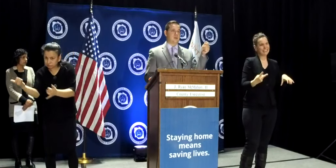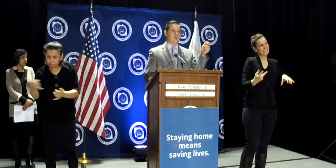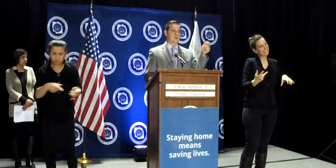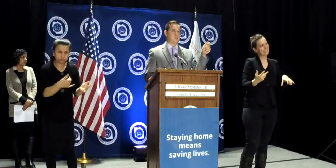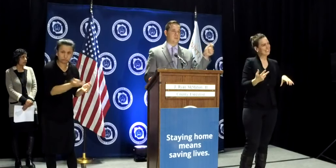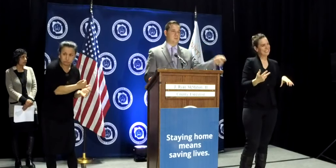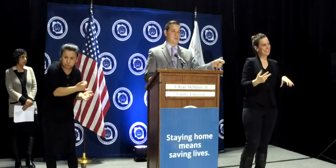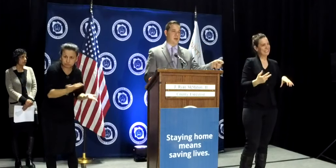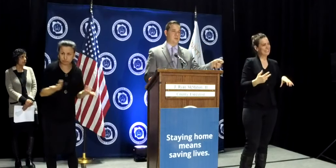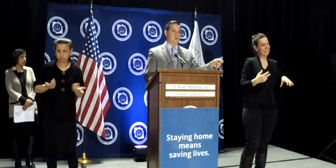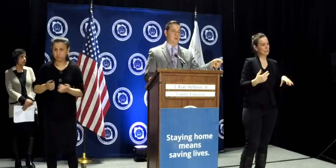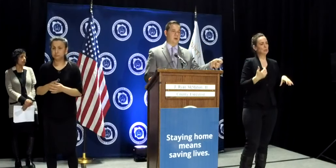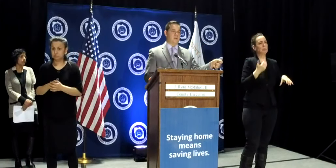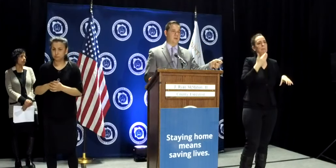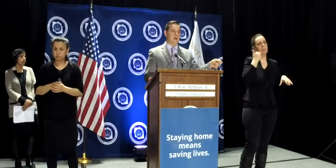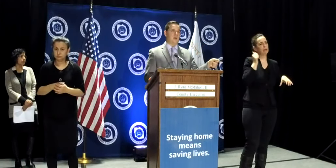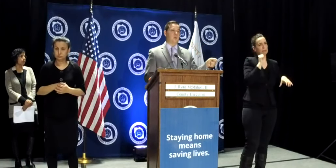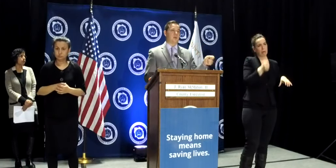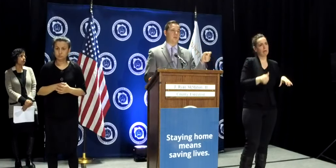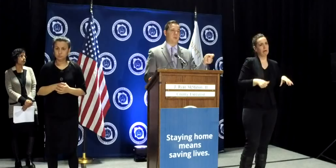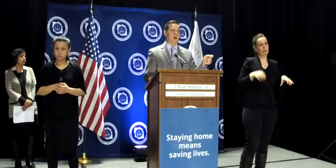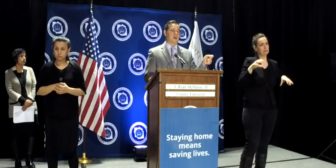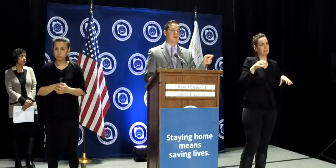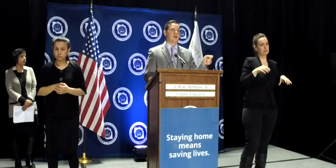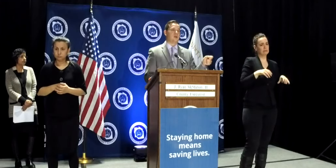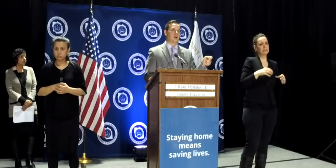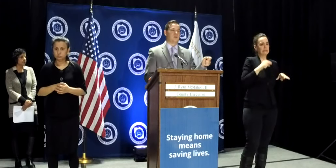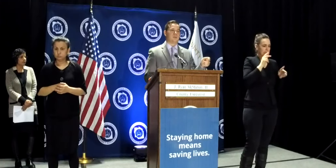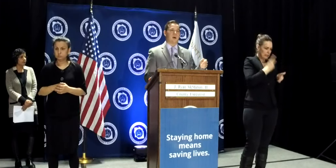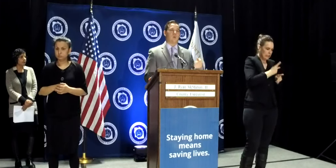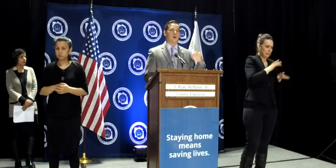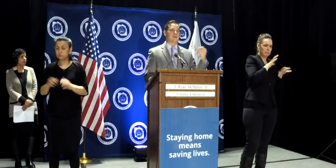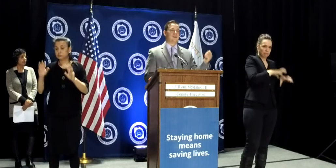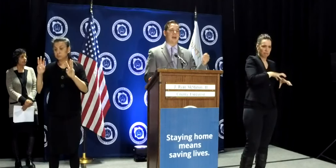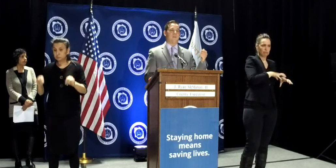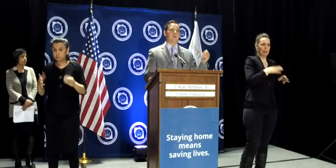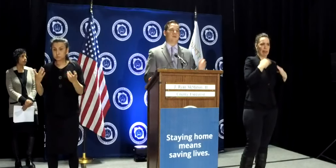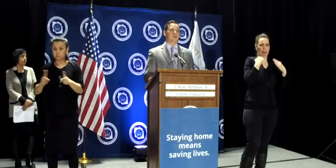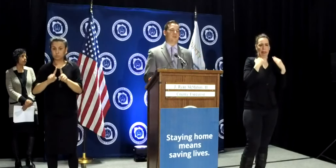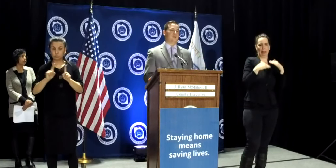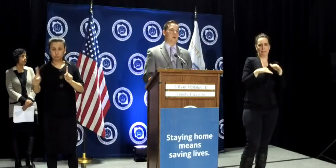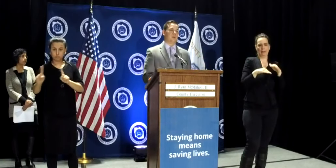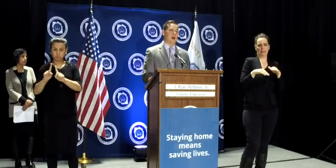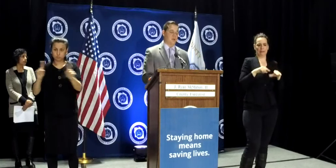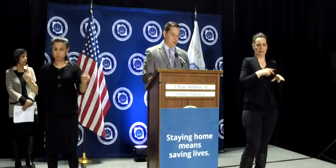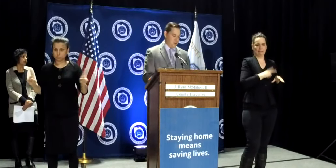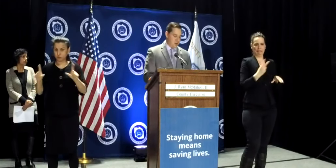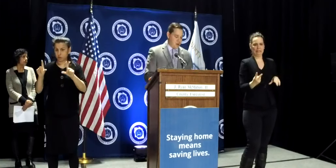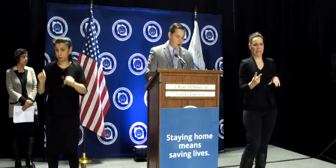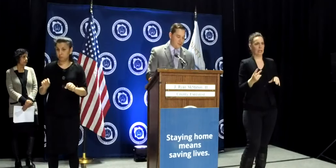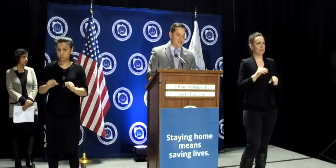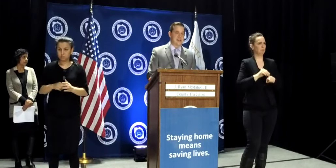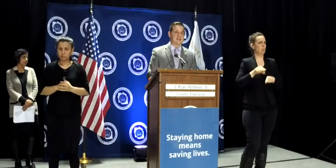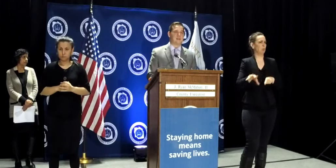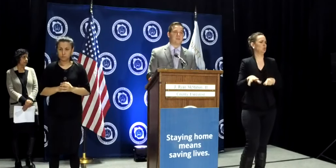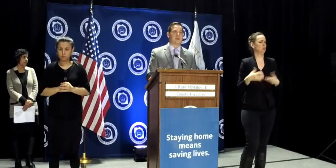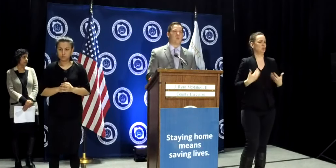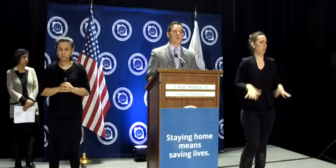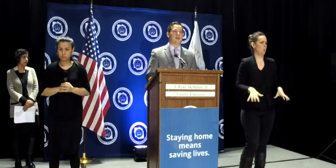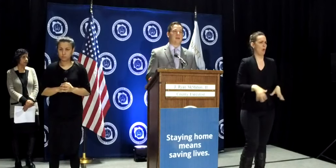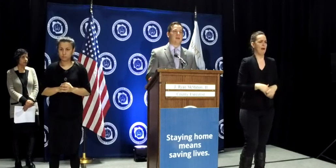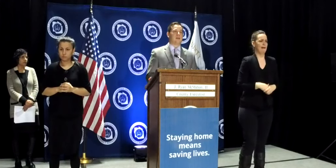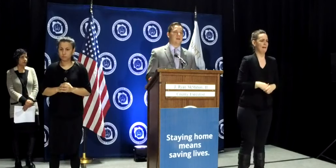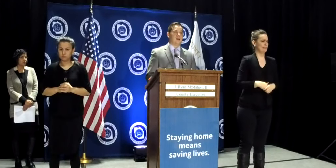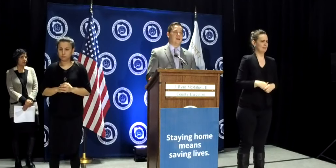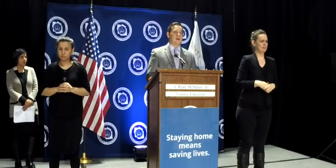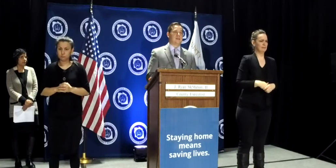visitation scheduled event with the other parent, nervous about what's going to happen to their children's public health. This is not something that